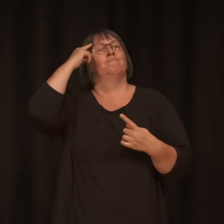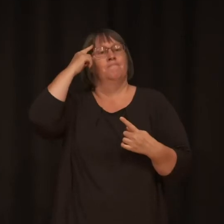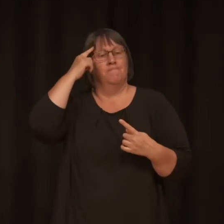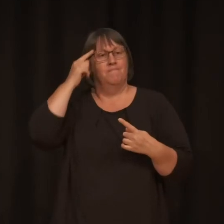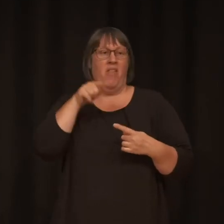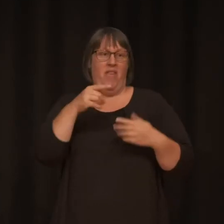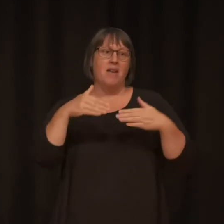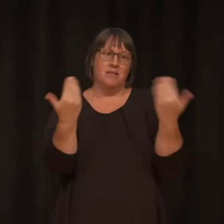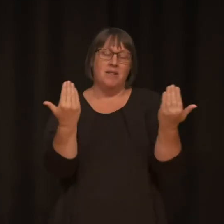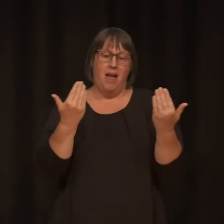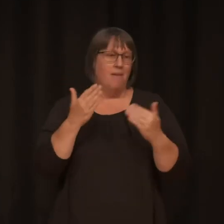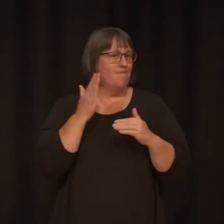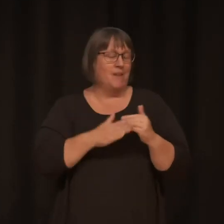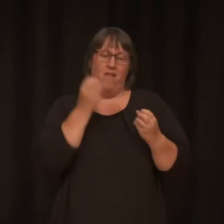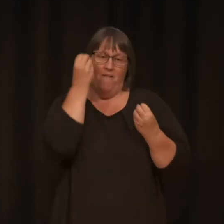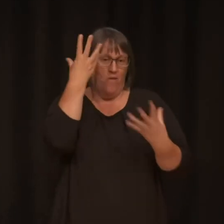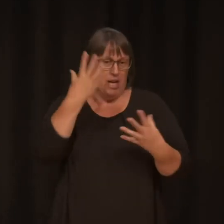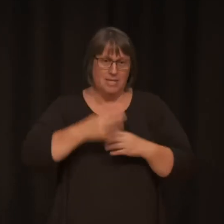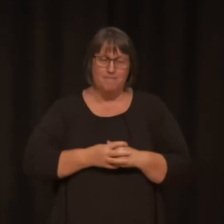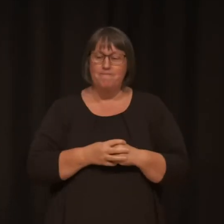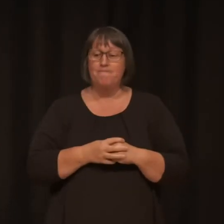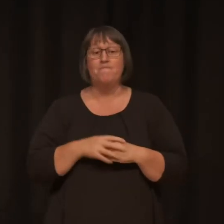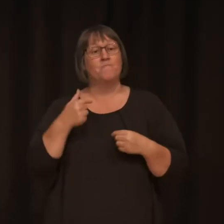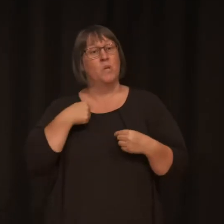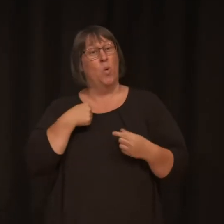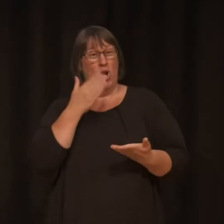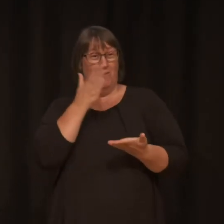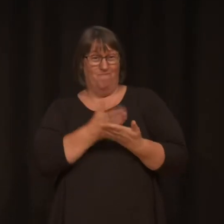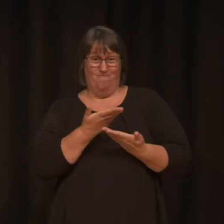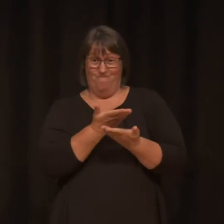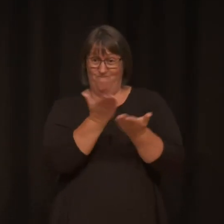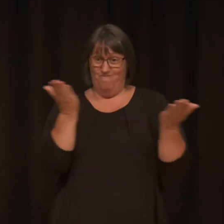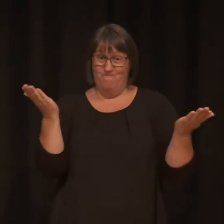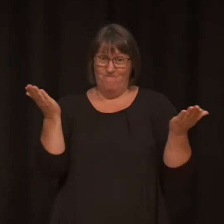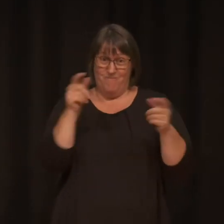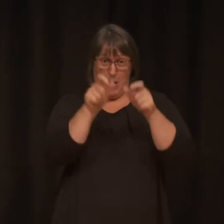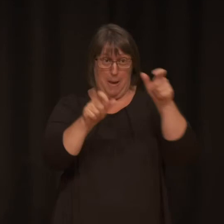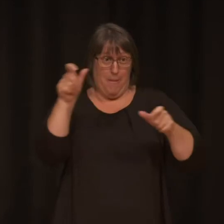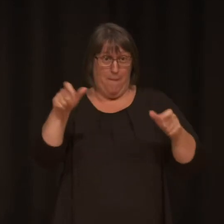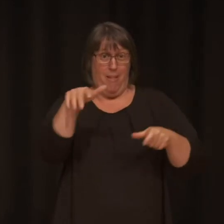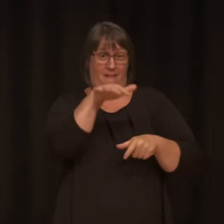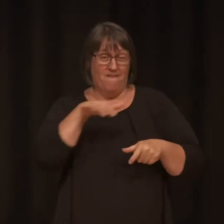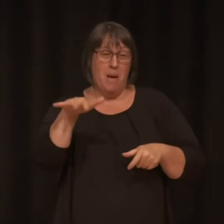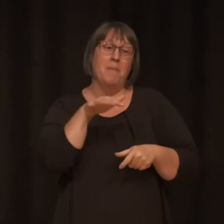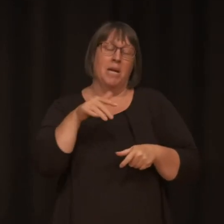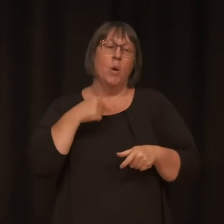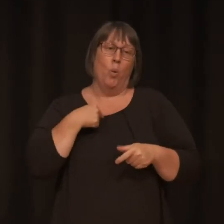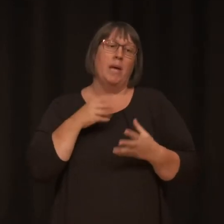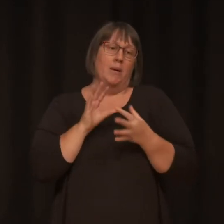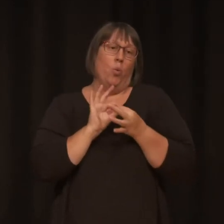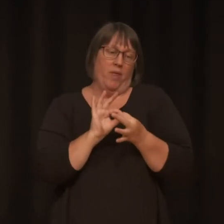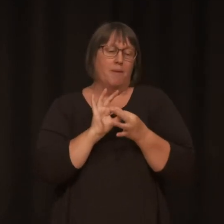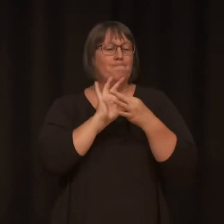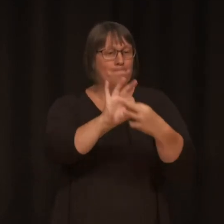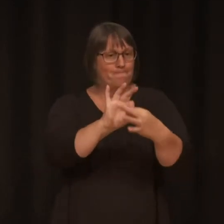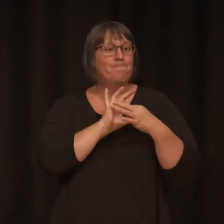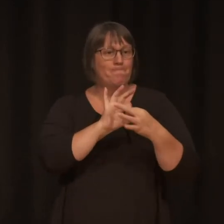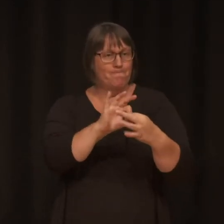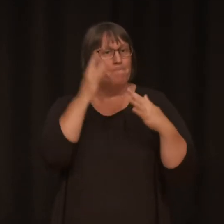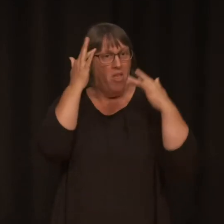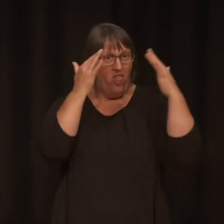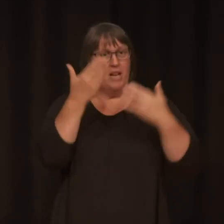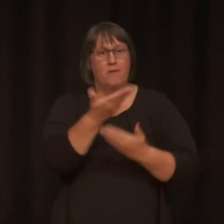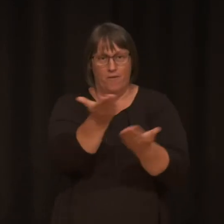all those people, I want to assure you, the whole country remains with you today, as we were on that awful day 10 years